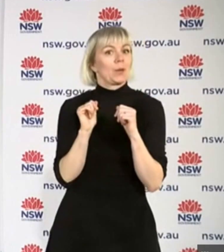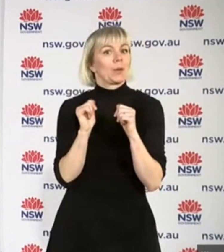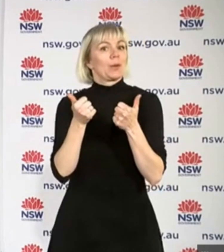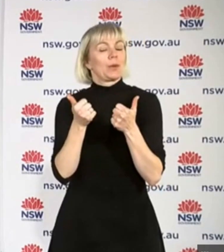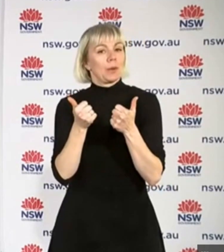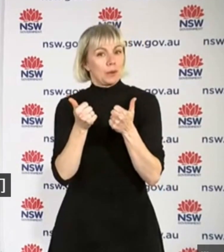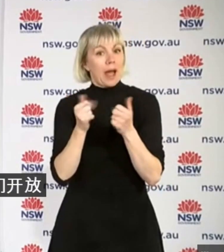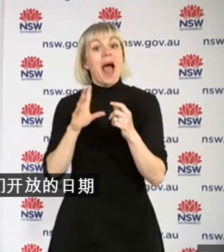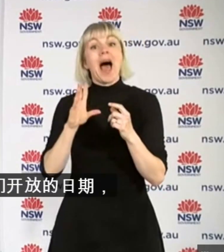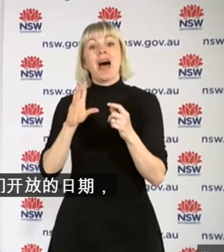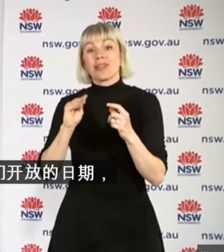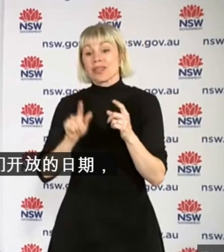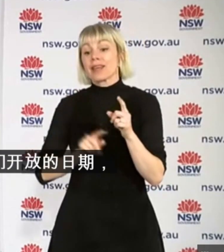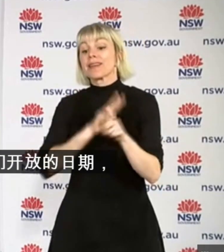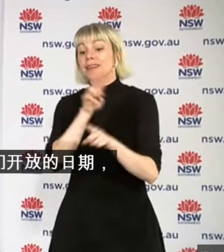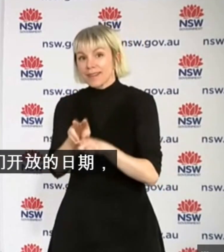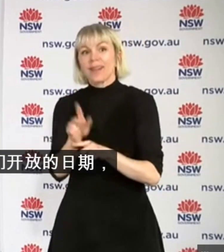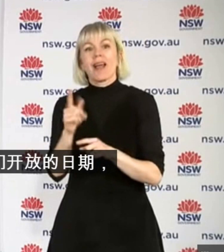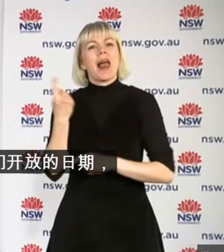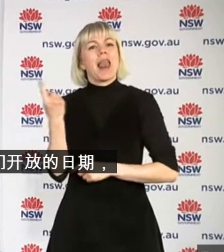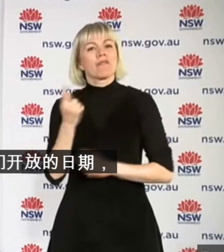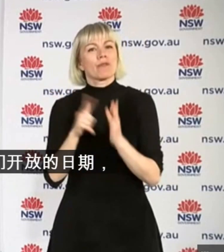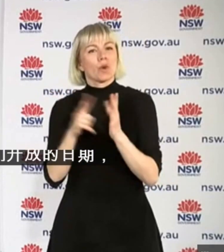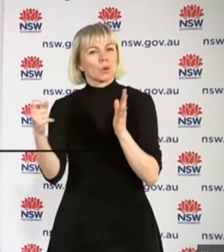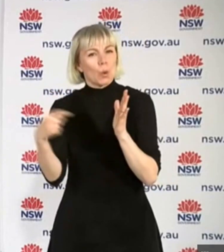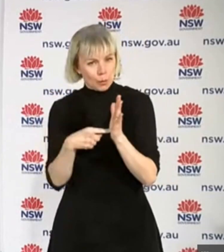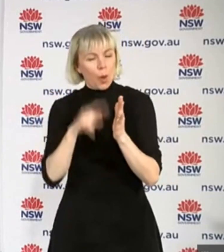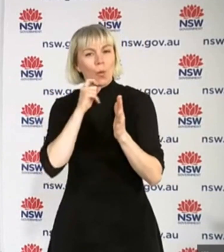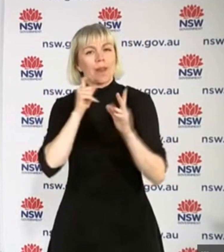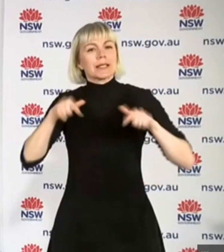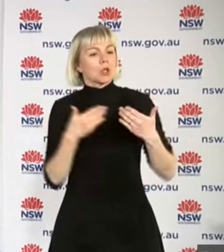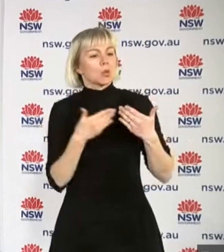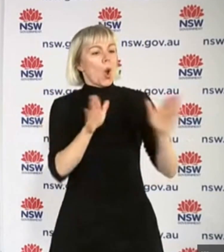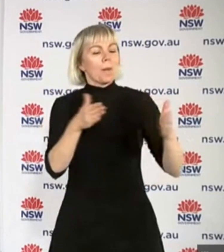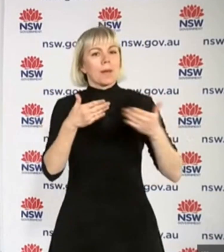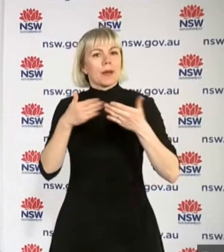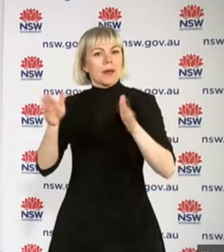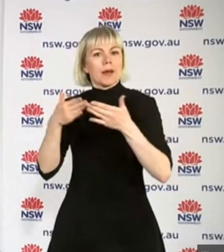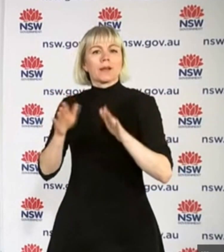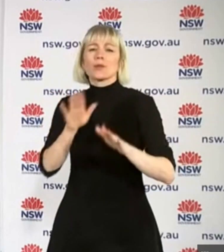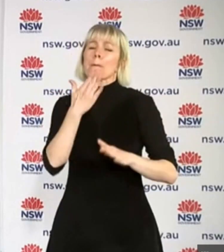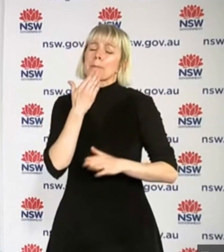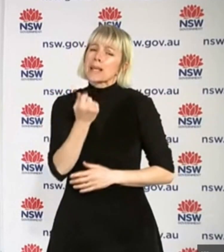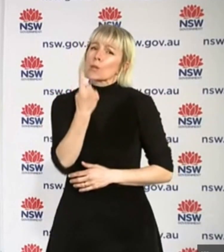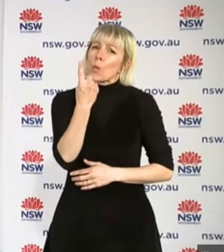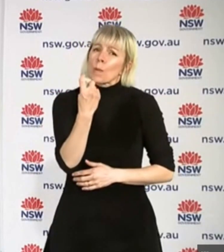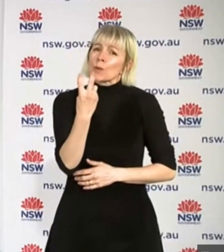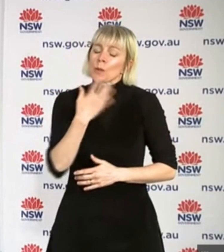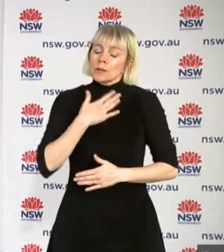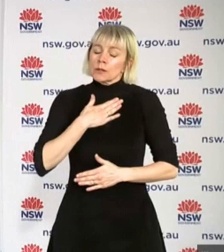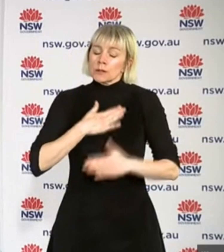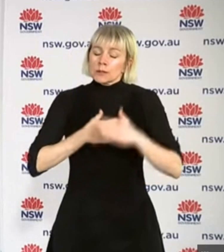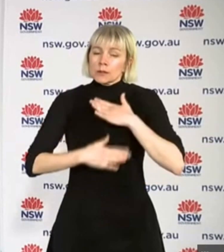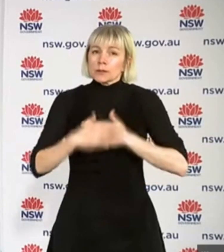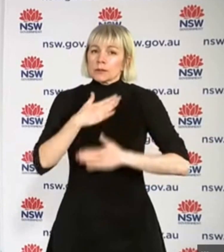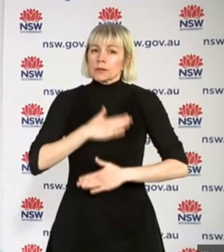of October will be the date we open up. So I'm just saying to people, as hard as it's been, just hold the line for this week and next week. Think about, let's